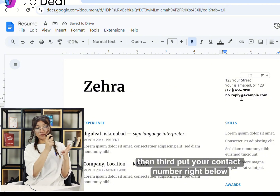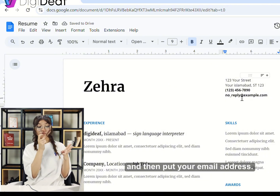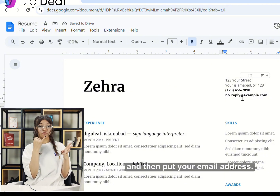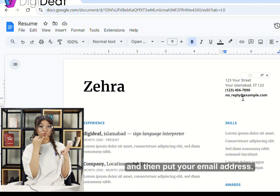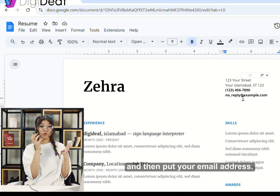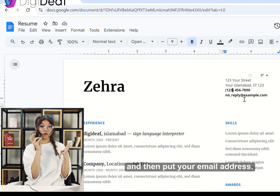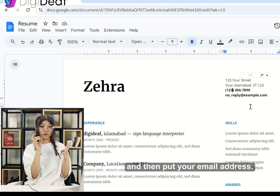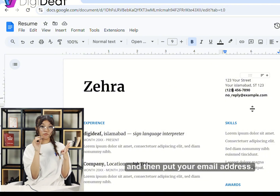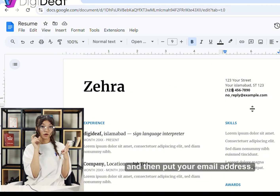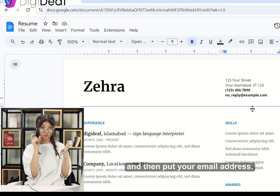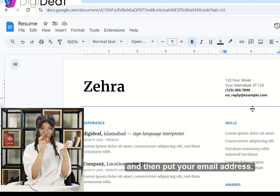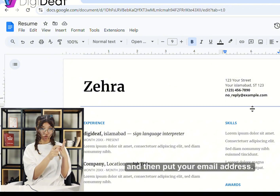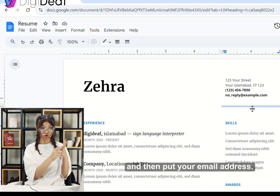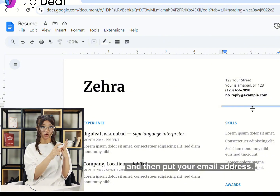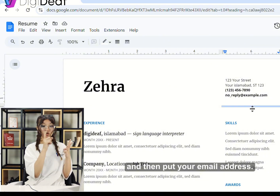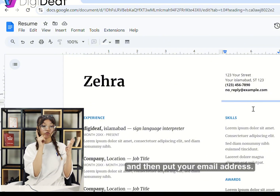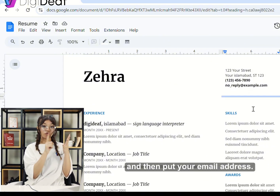and then put your email address.